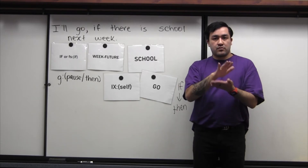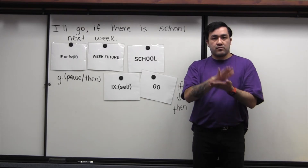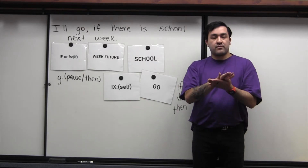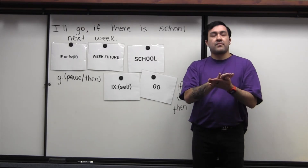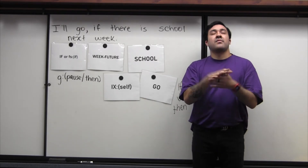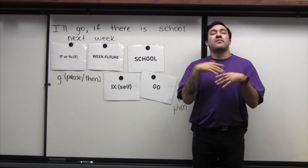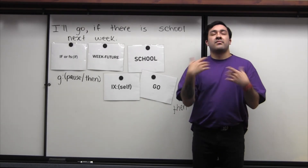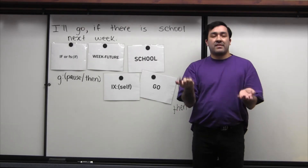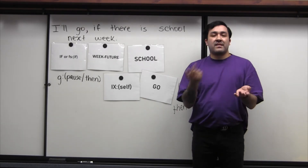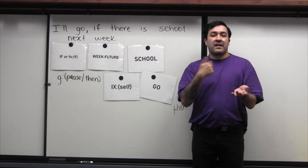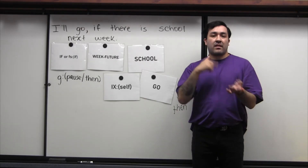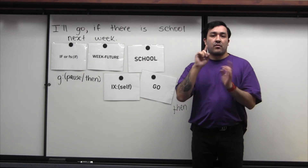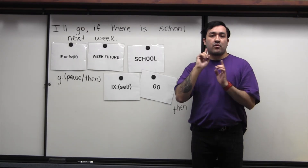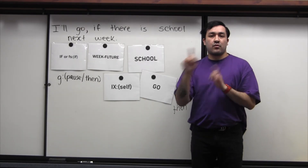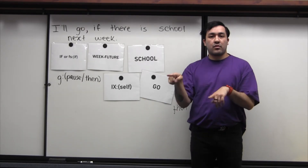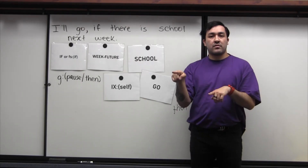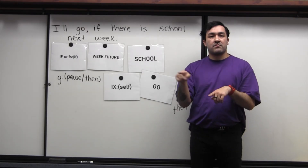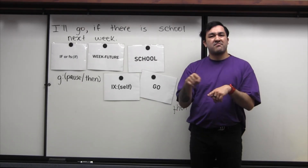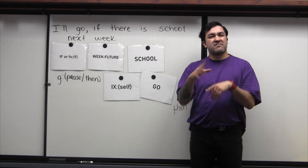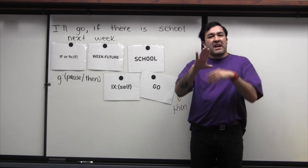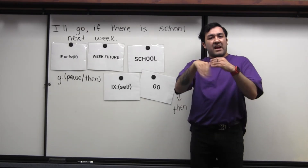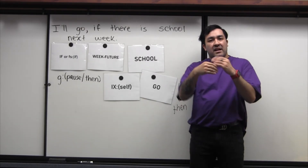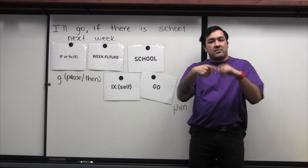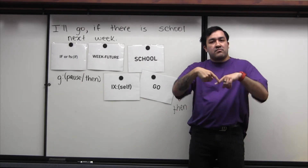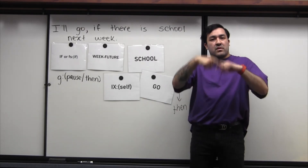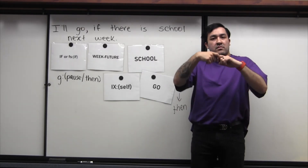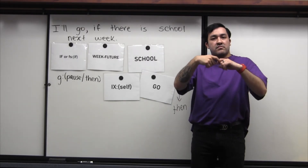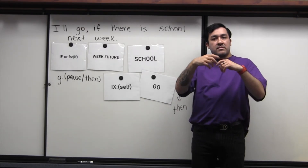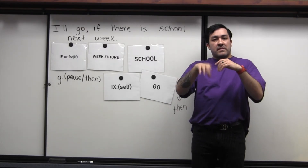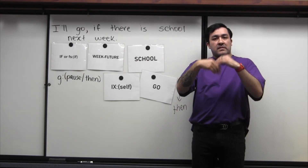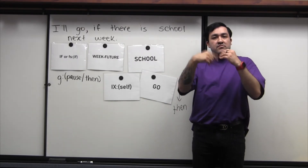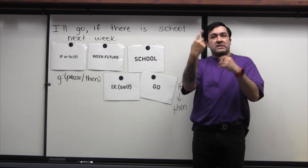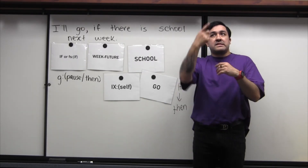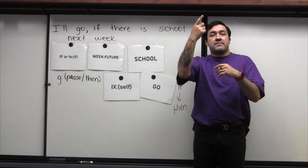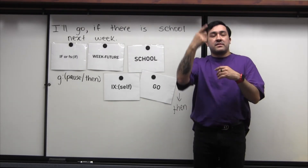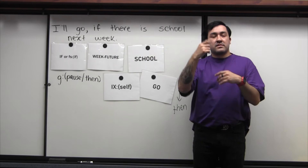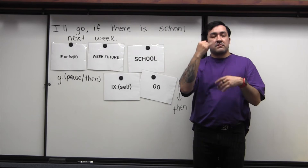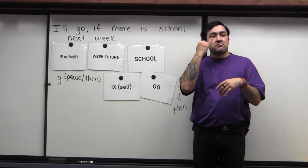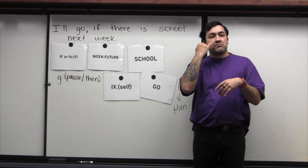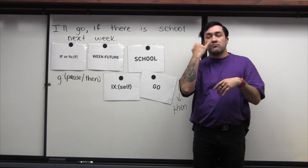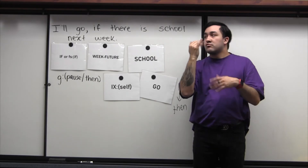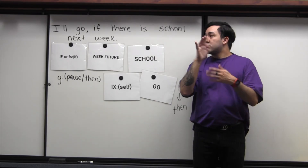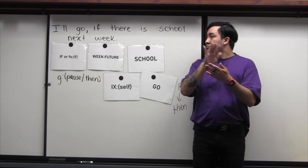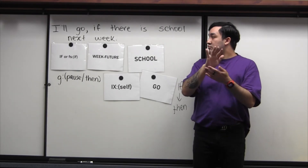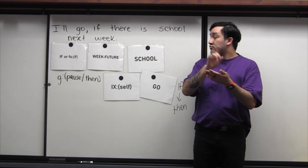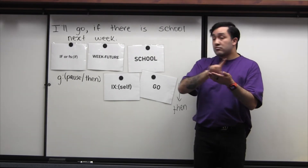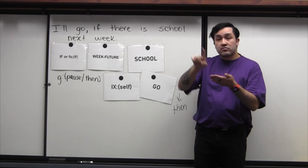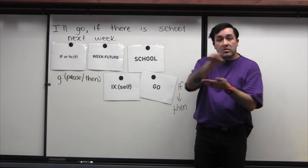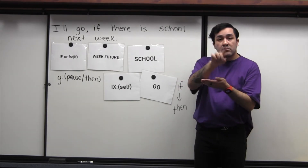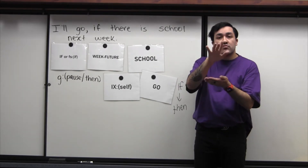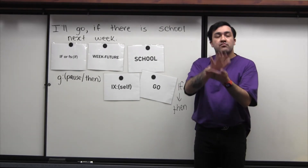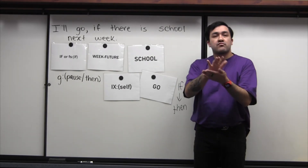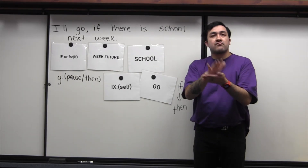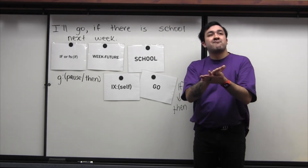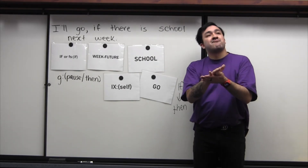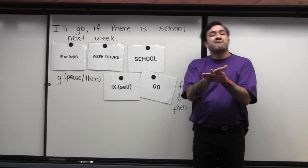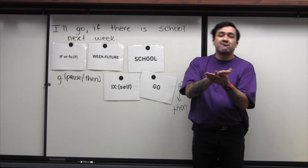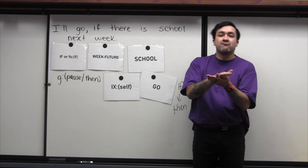week school, then I go. So add some type of pause, add something to show the then. So if next